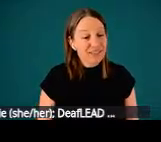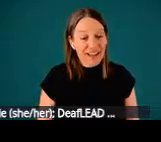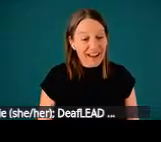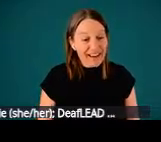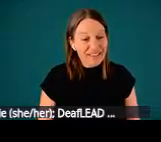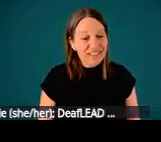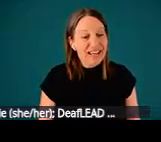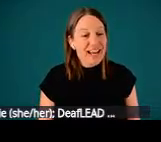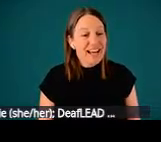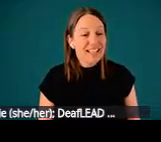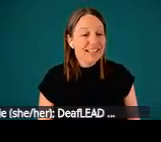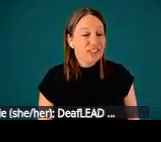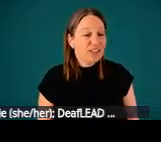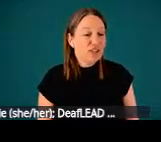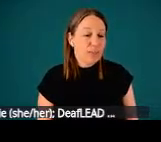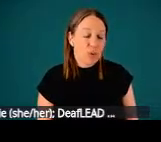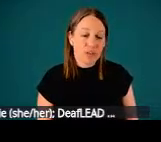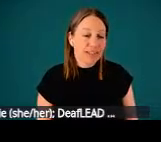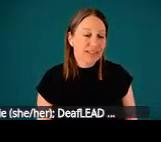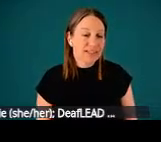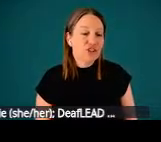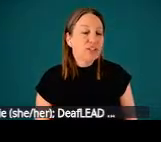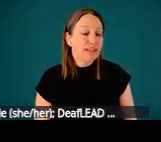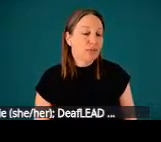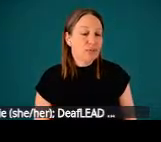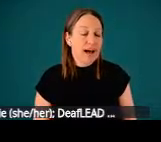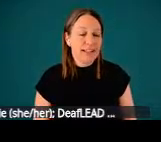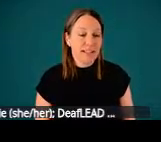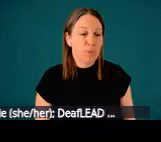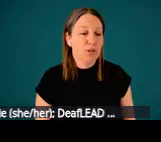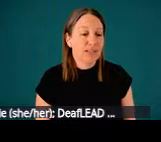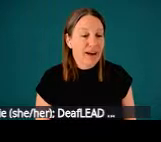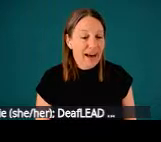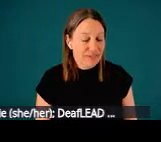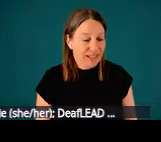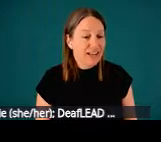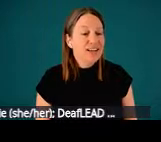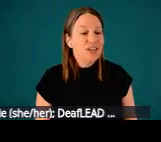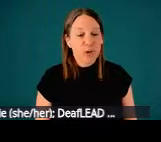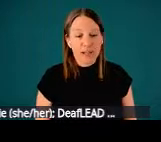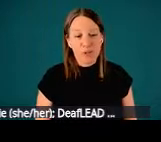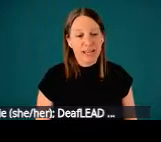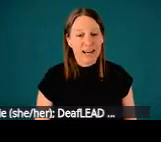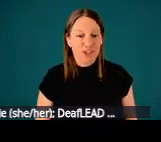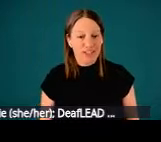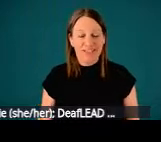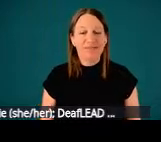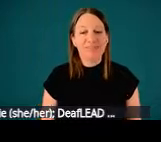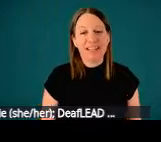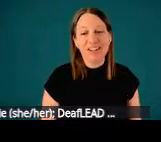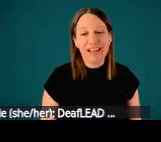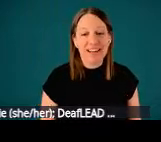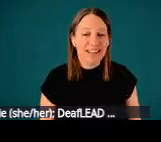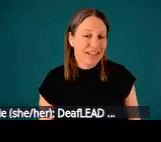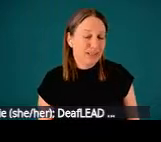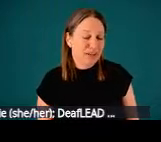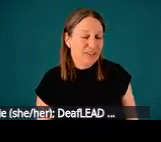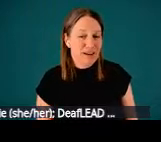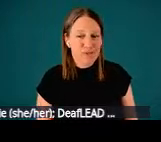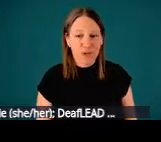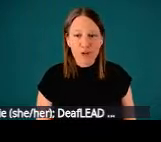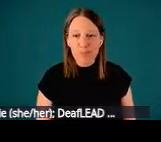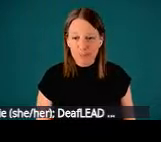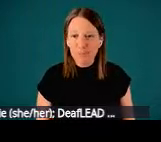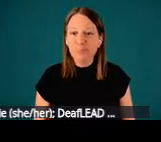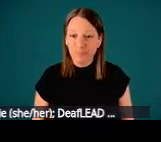does save lives. And it's such the importance, it just highlights the importance of having direct communication. And I'll let Olivia expand